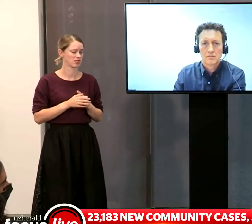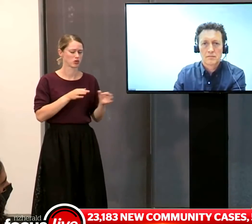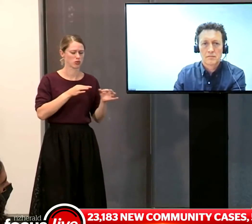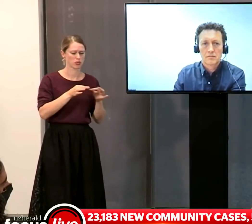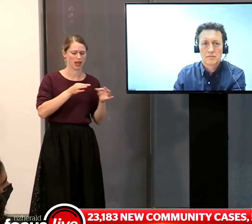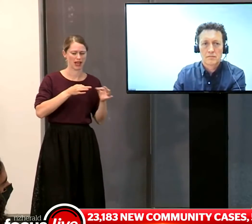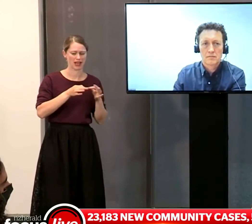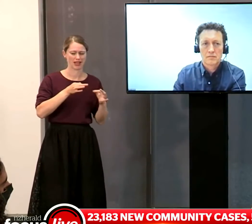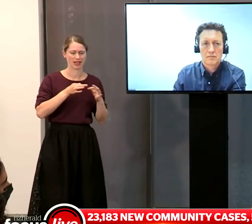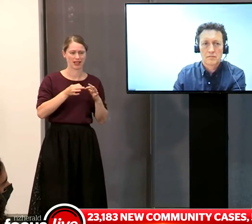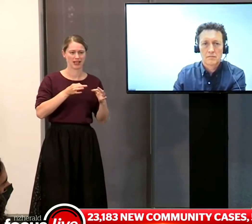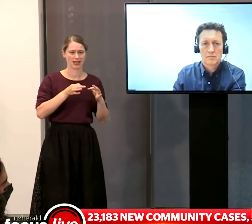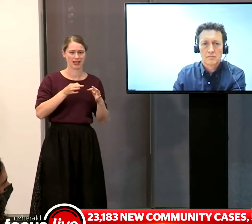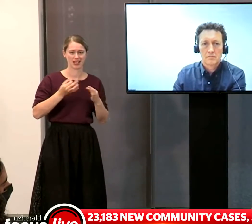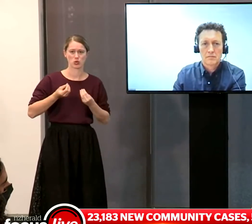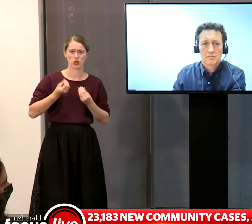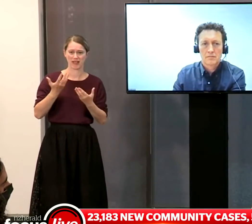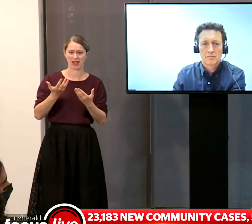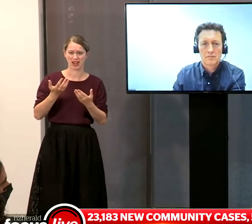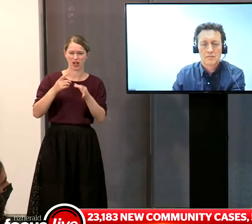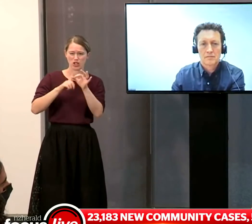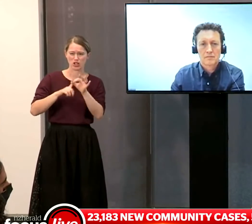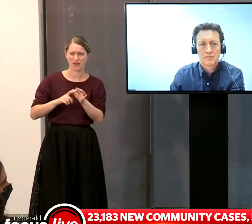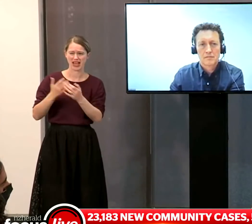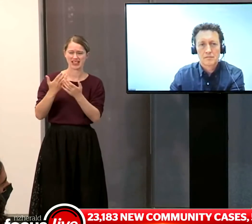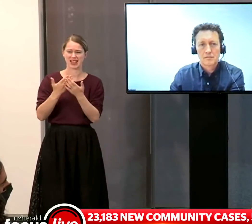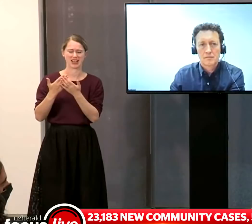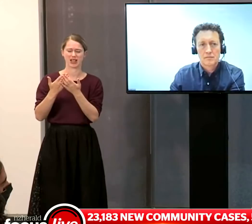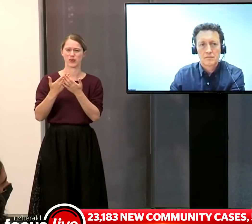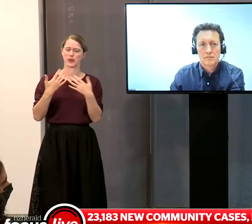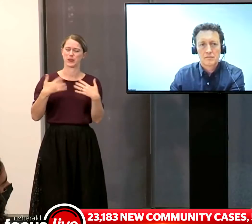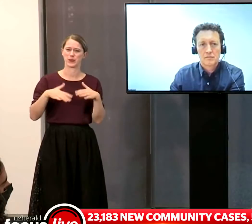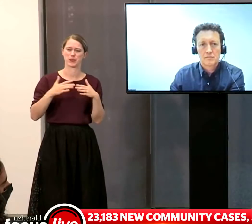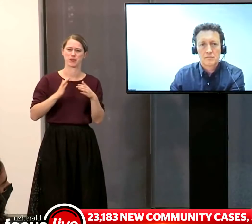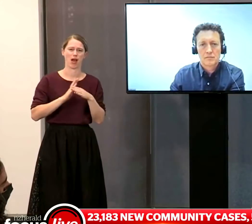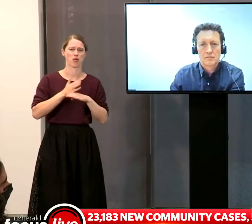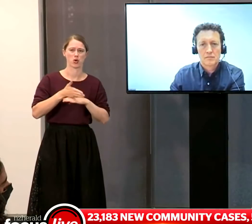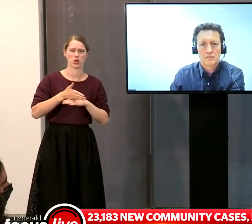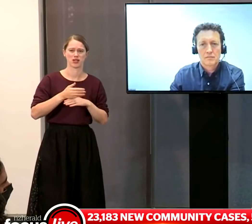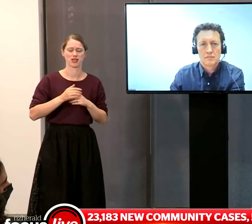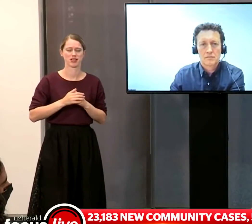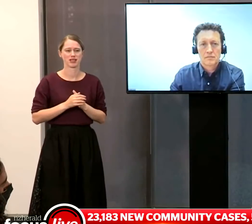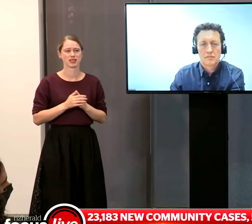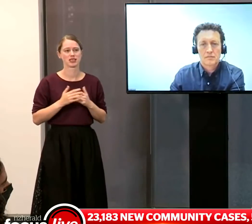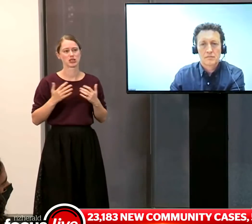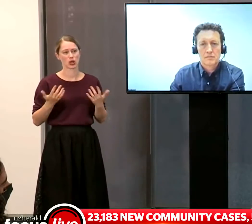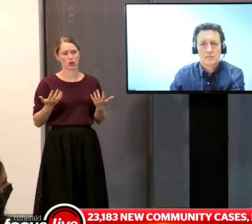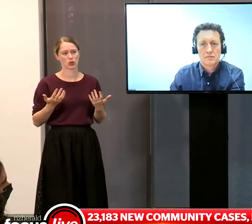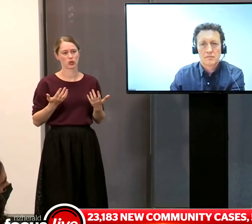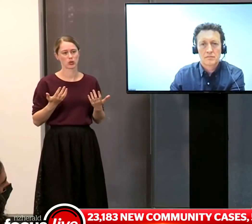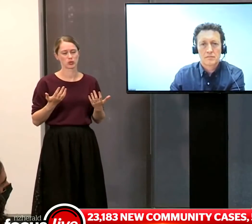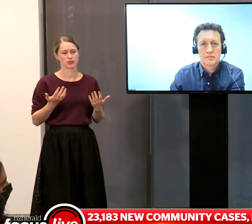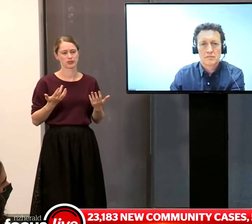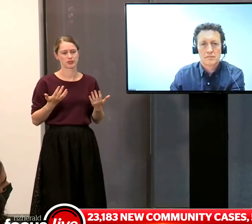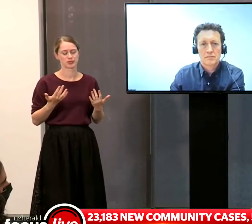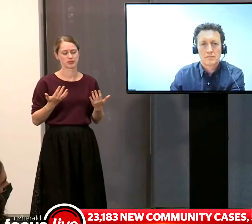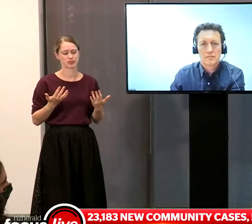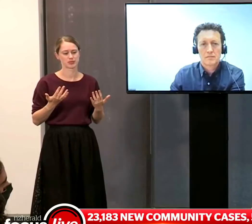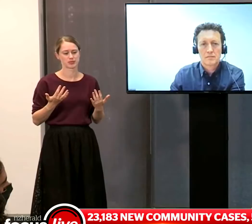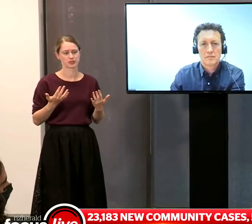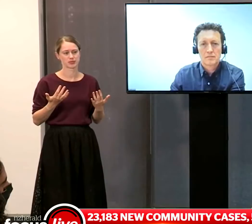plan and deliver a study is quite an undertaking. And so my sense is